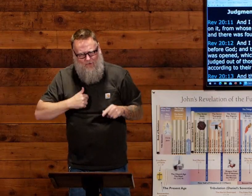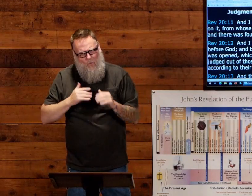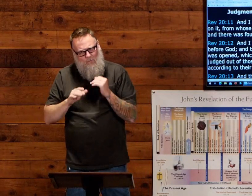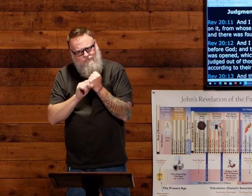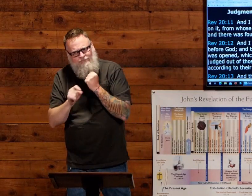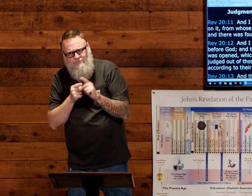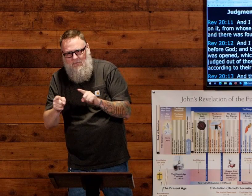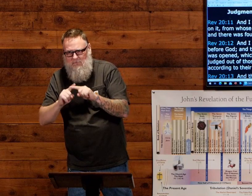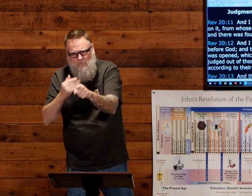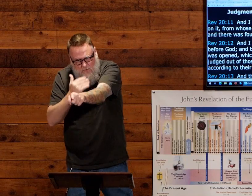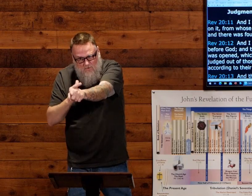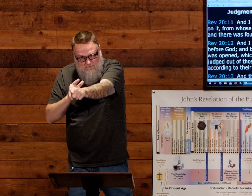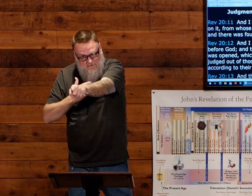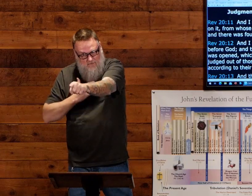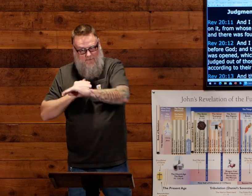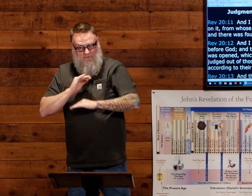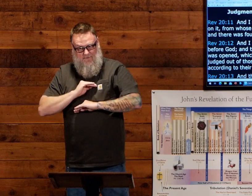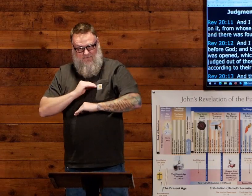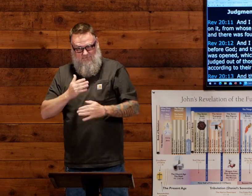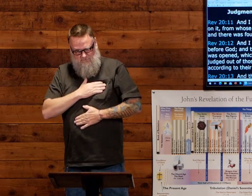Did I answer your question? Okay.